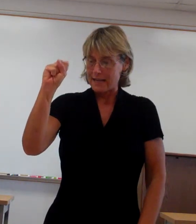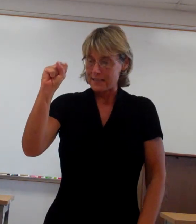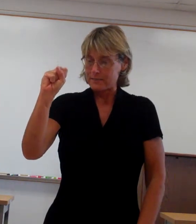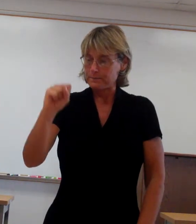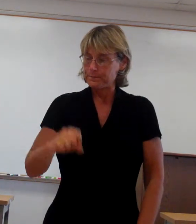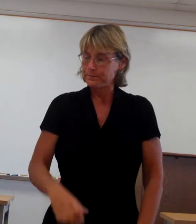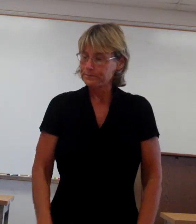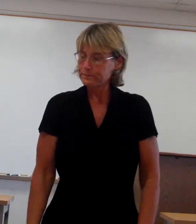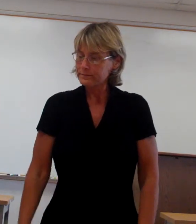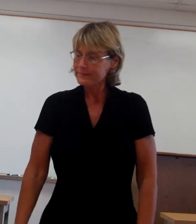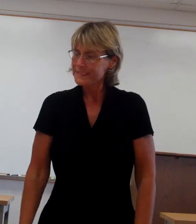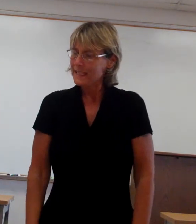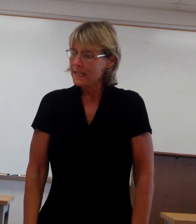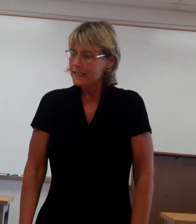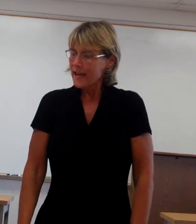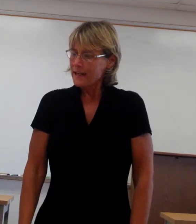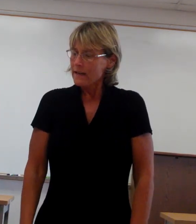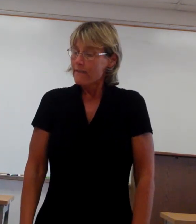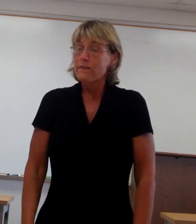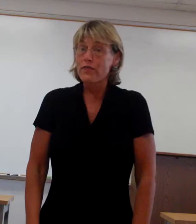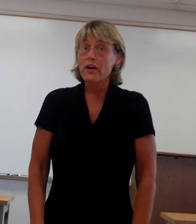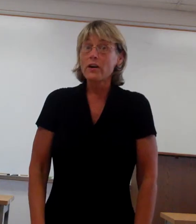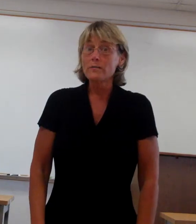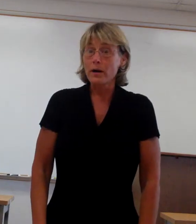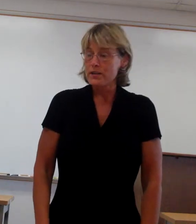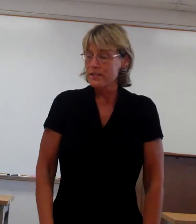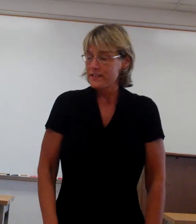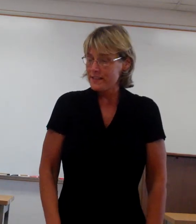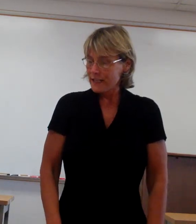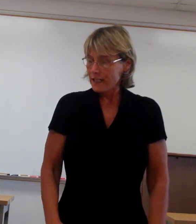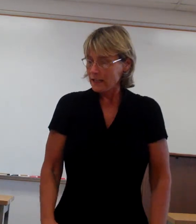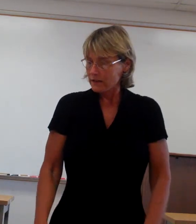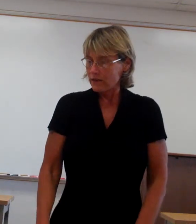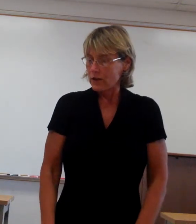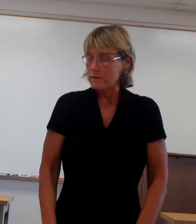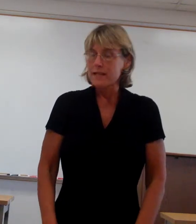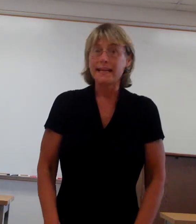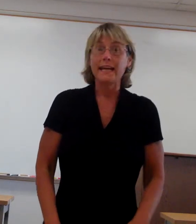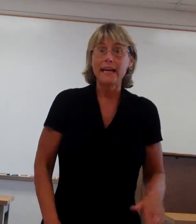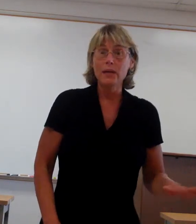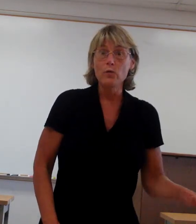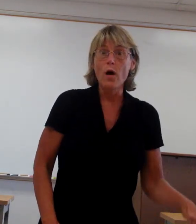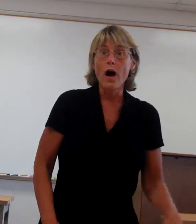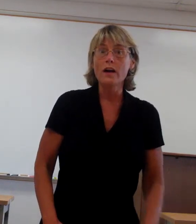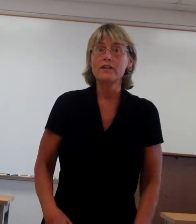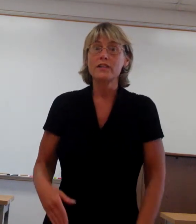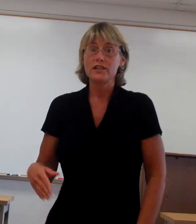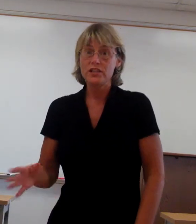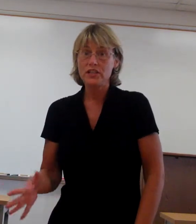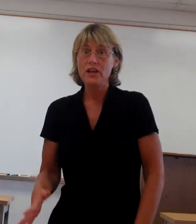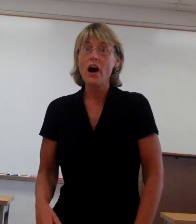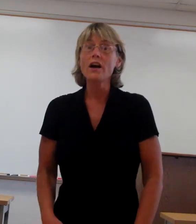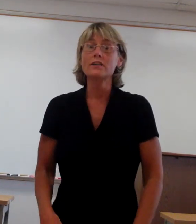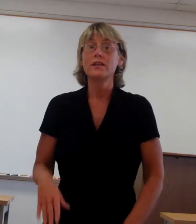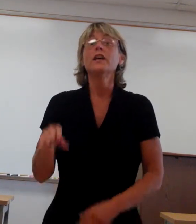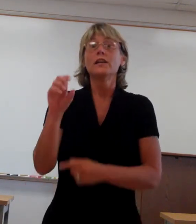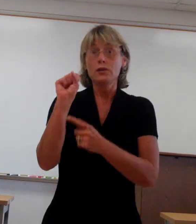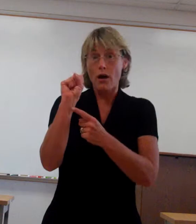S. Okay, for third person singular verbs like he walks, she talks, you